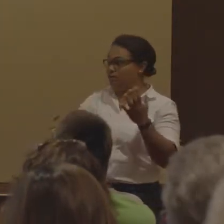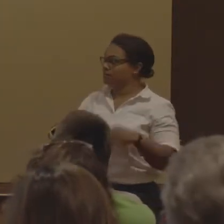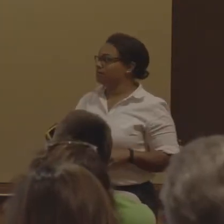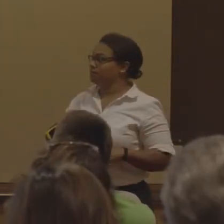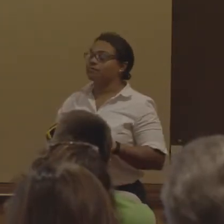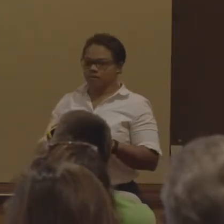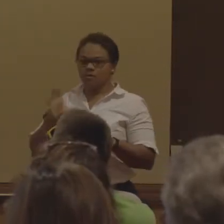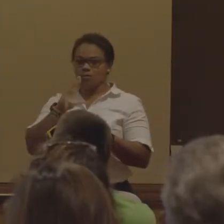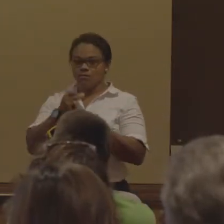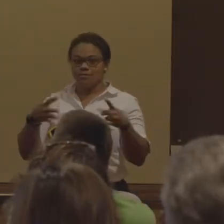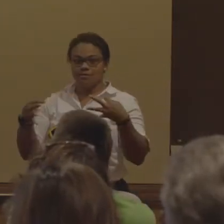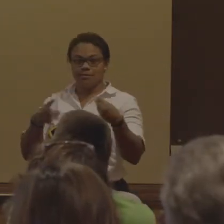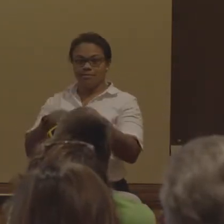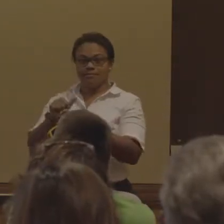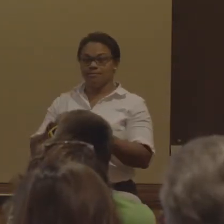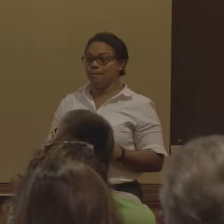And we're going to talk about that. So,